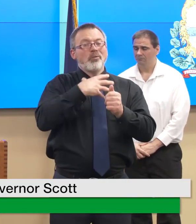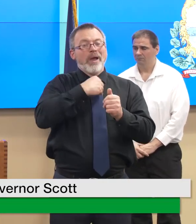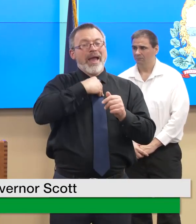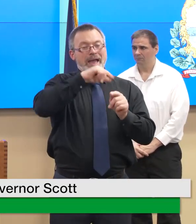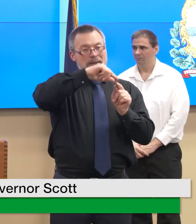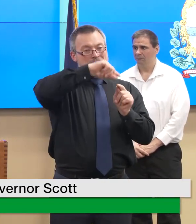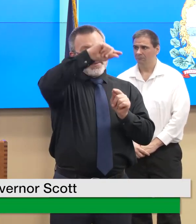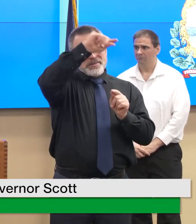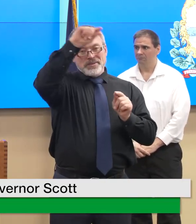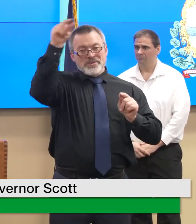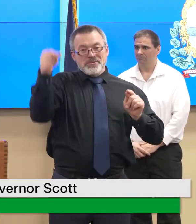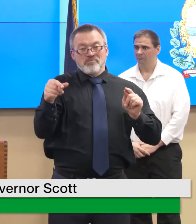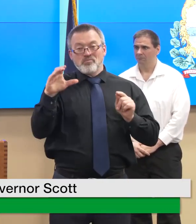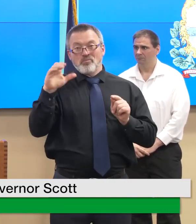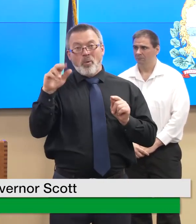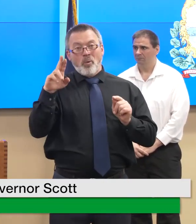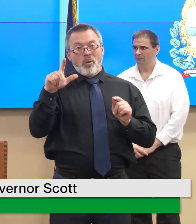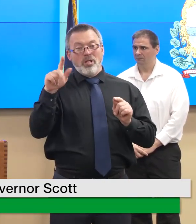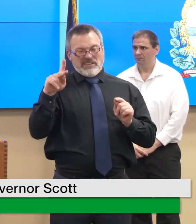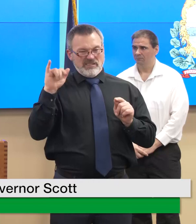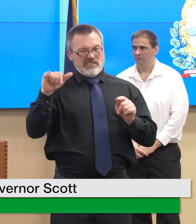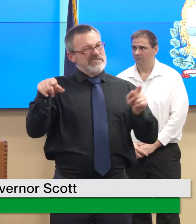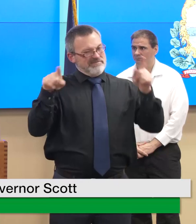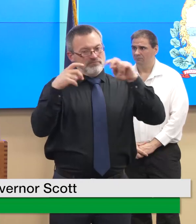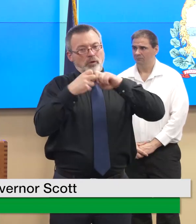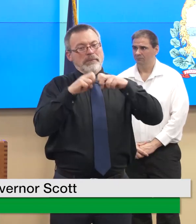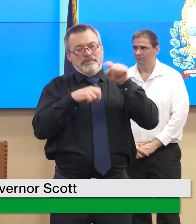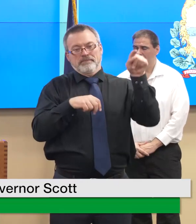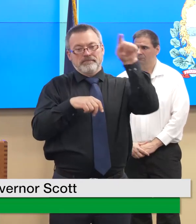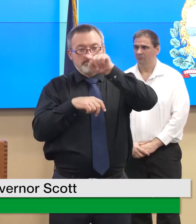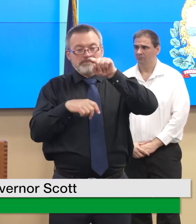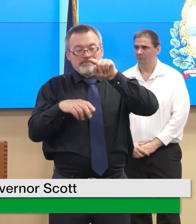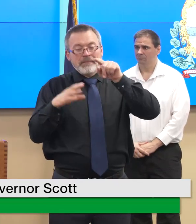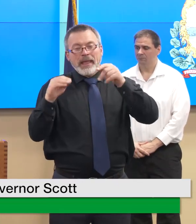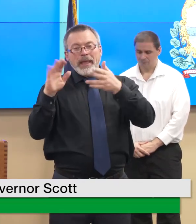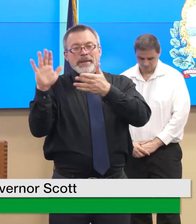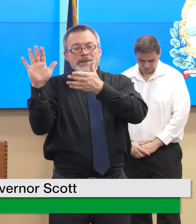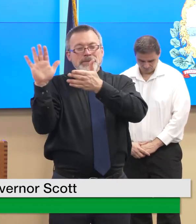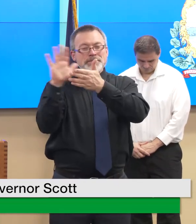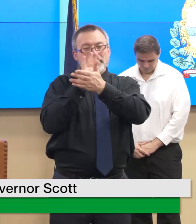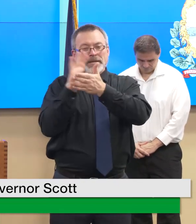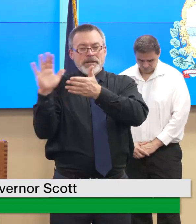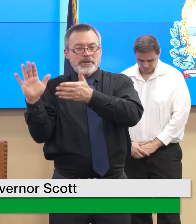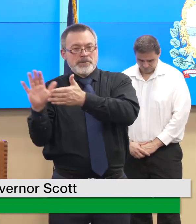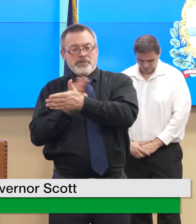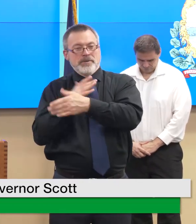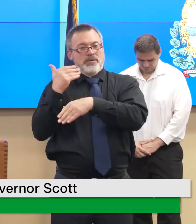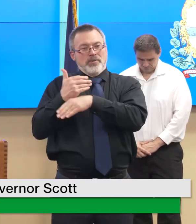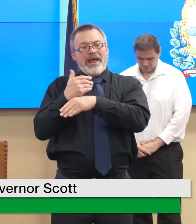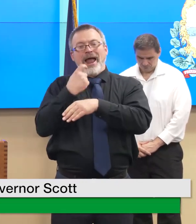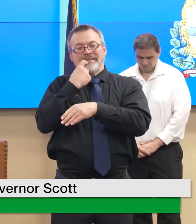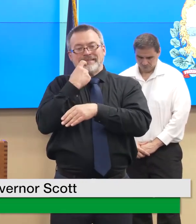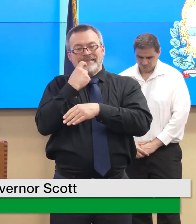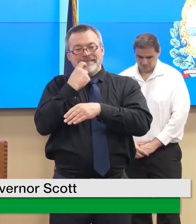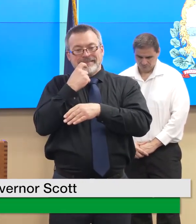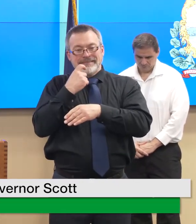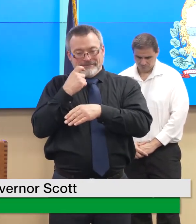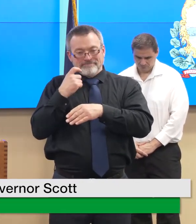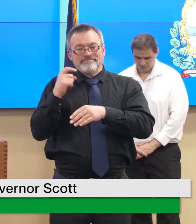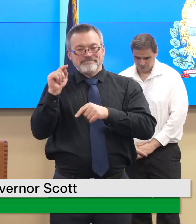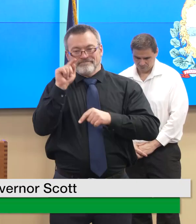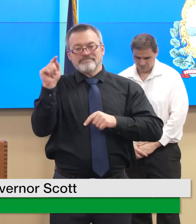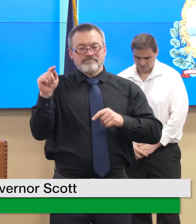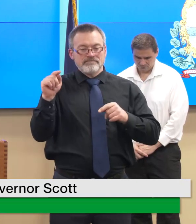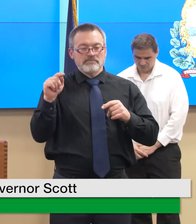intake structures coming into the building, and then window glazing. And we are working sequentially through what